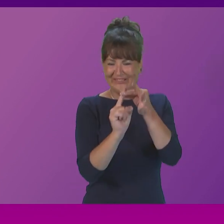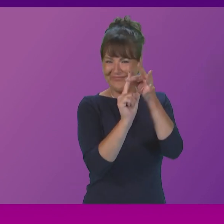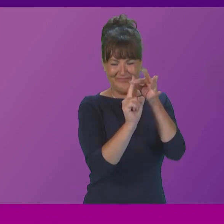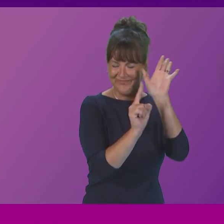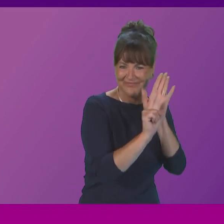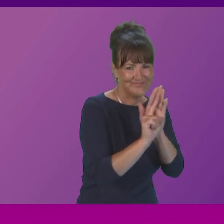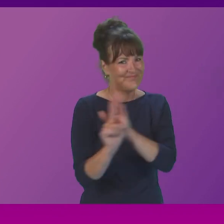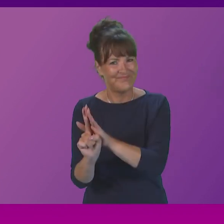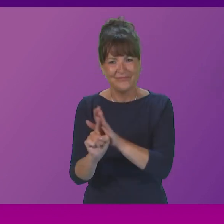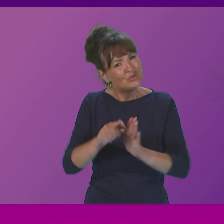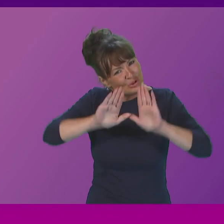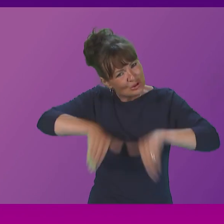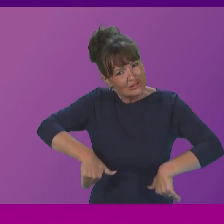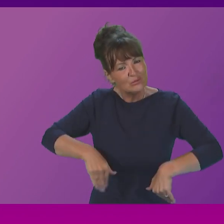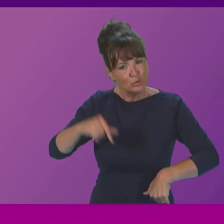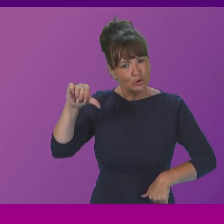that.